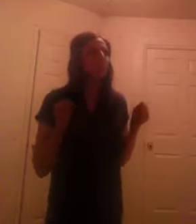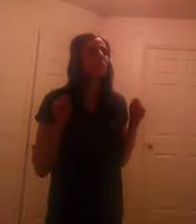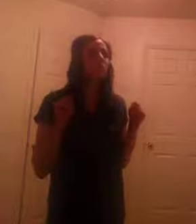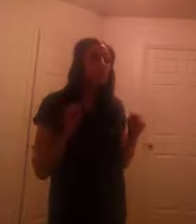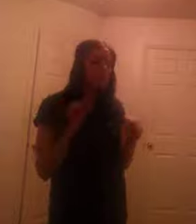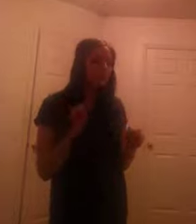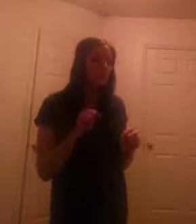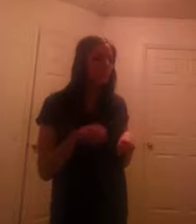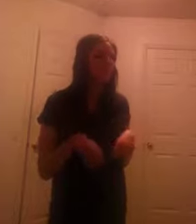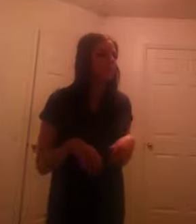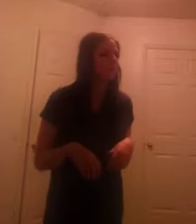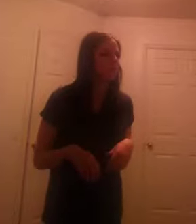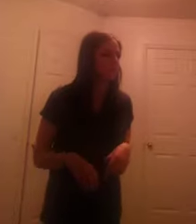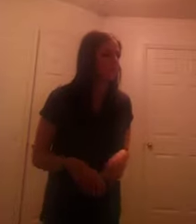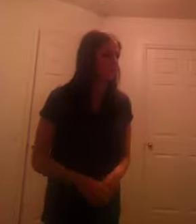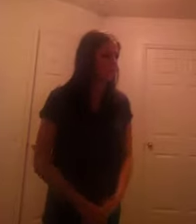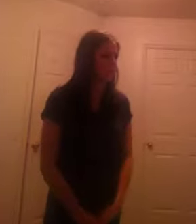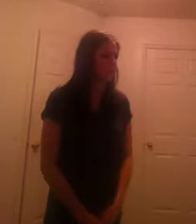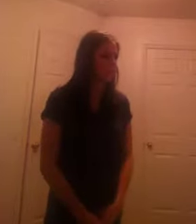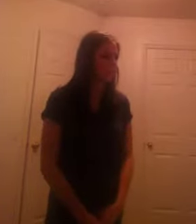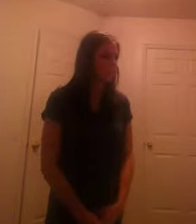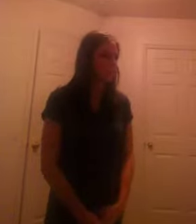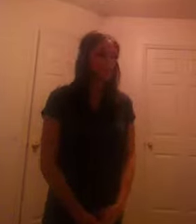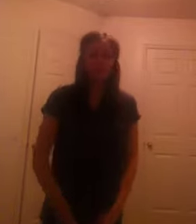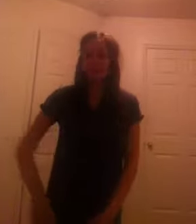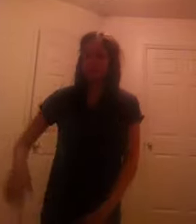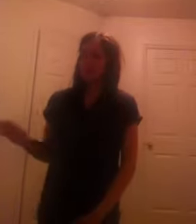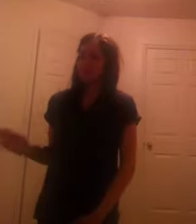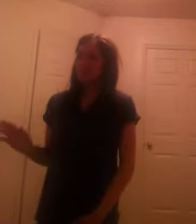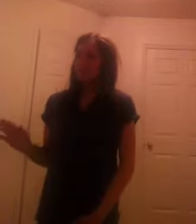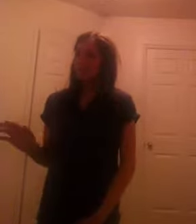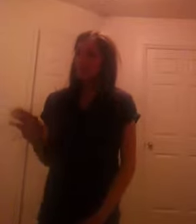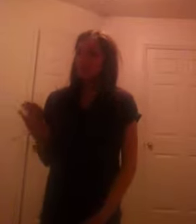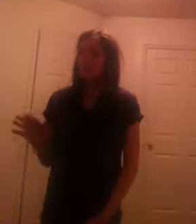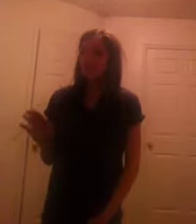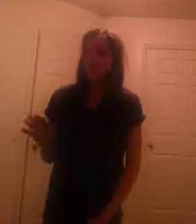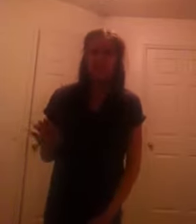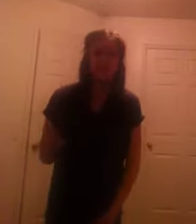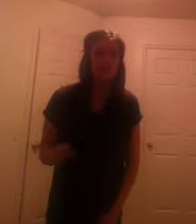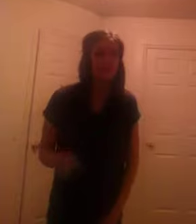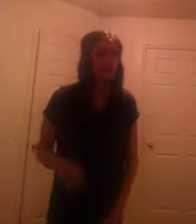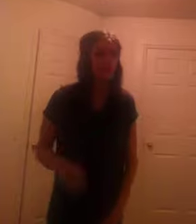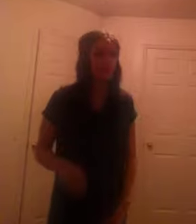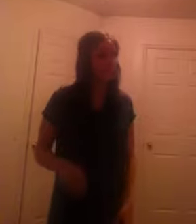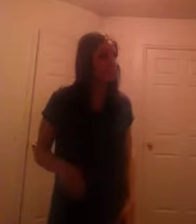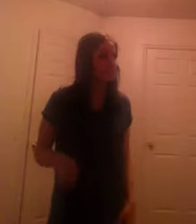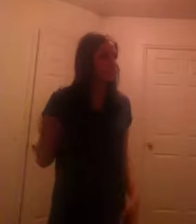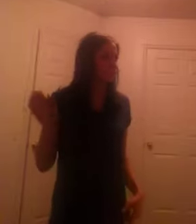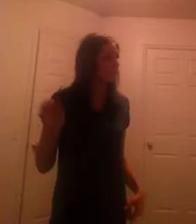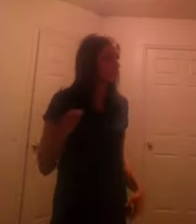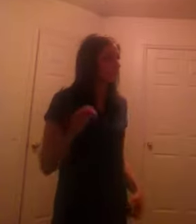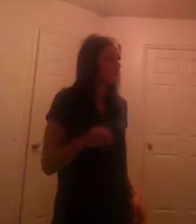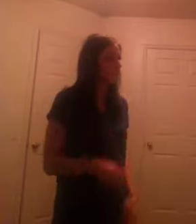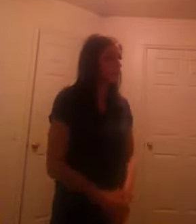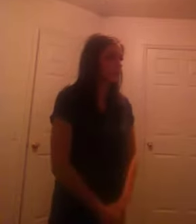were really happy when we invited them. Cousin Kyle was so excited that he drove clear down from